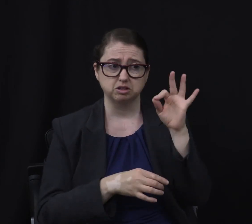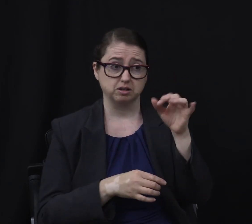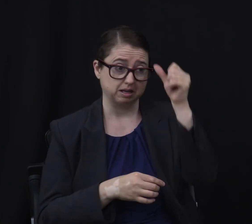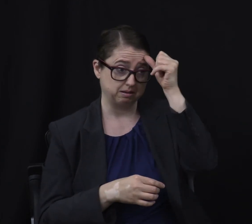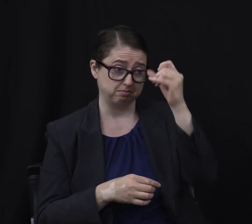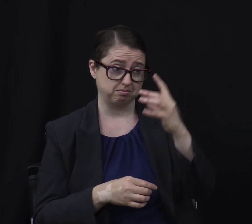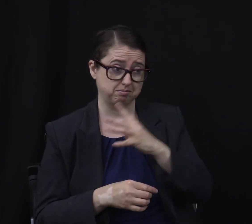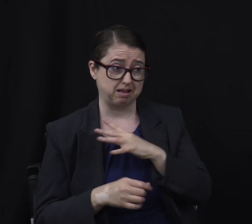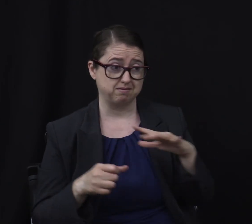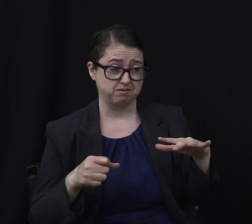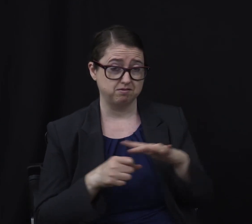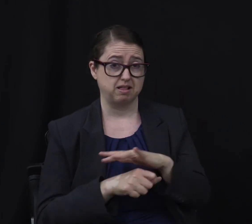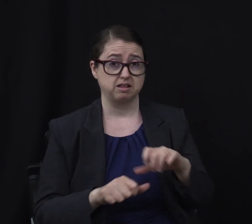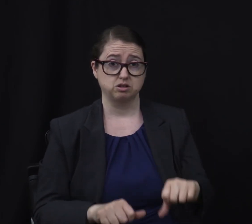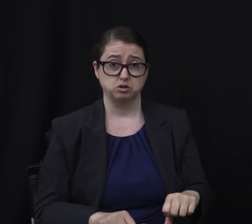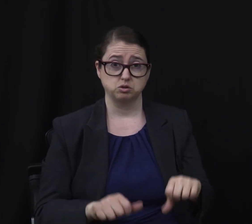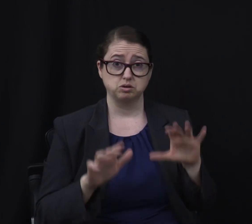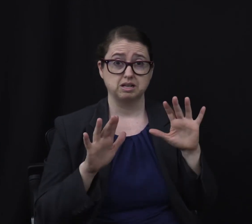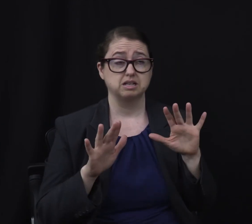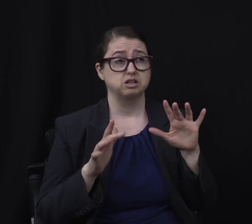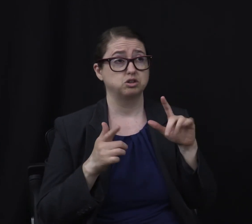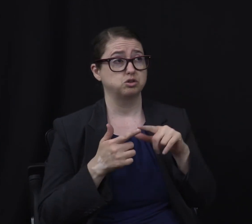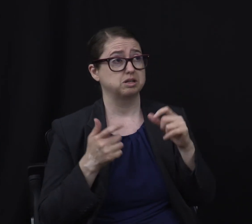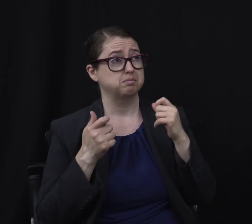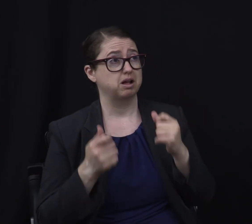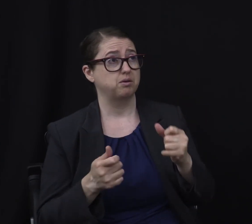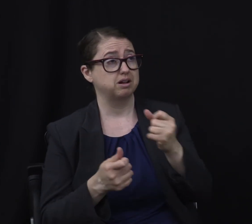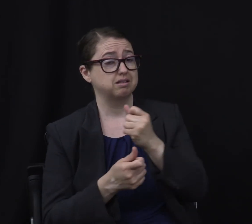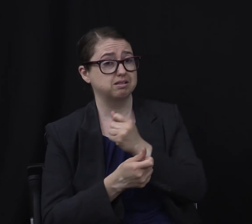the power and the love of his Savior.